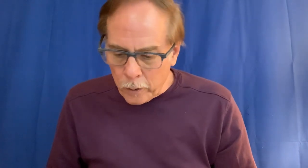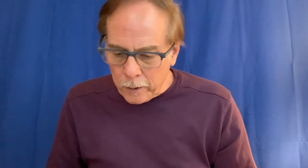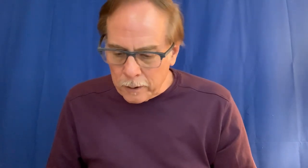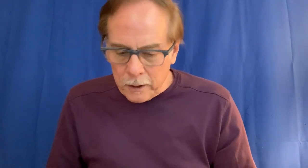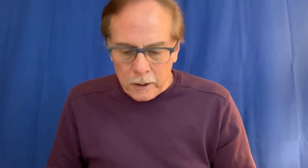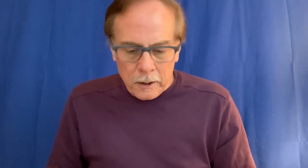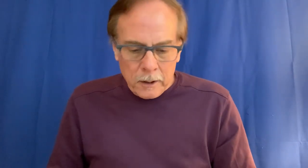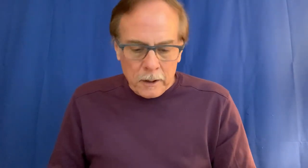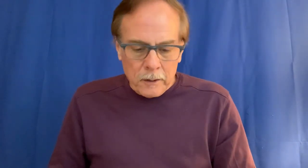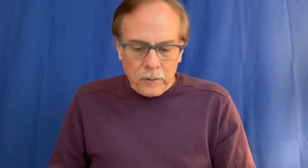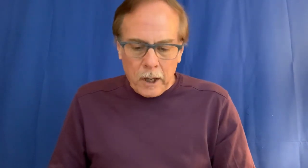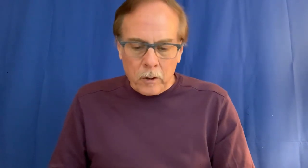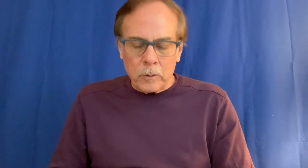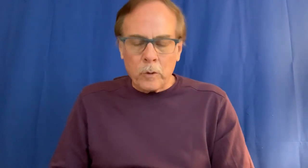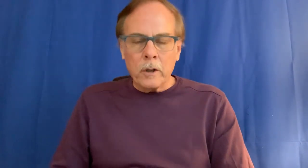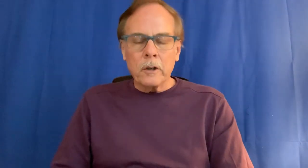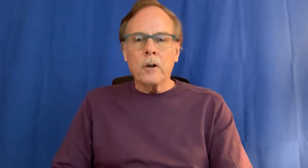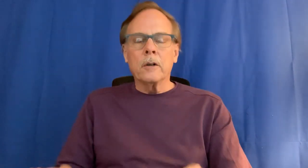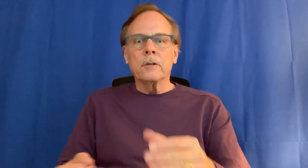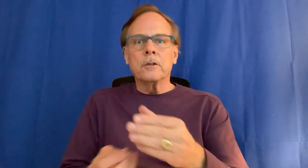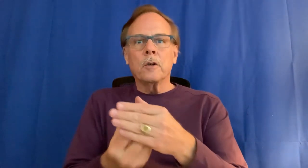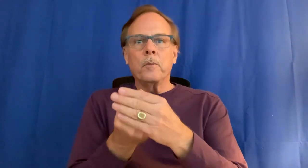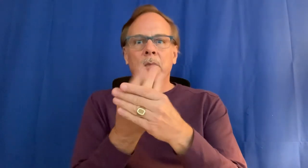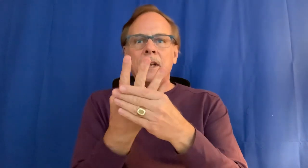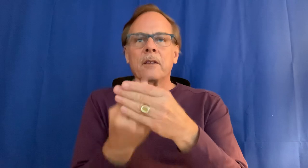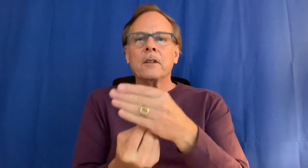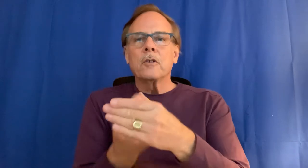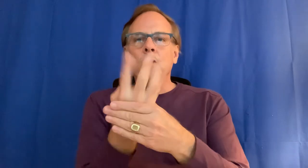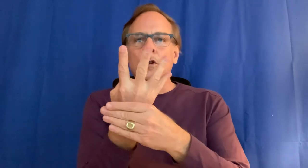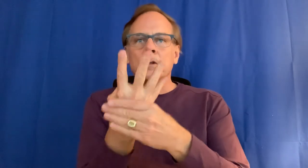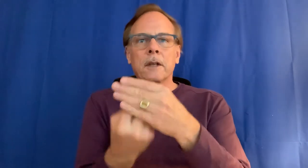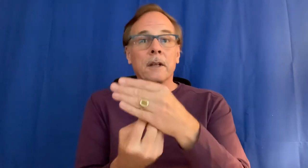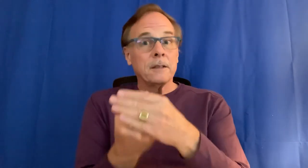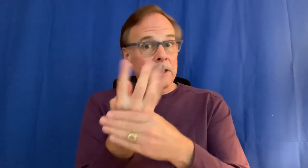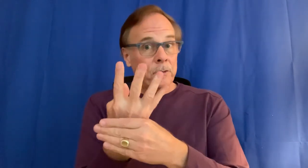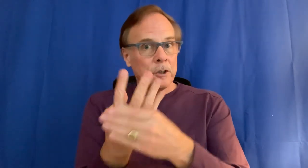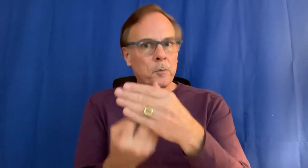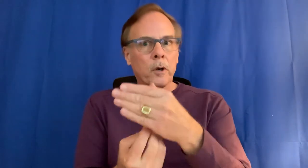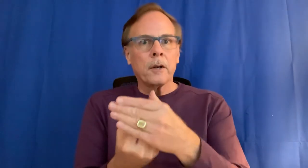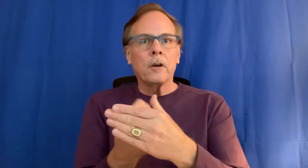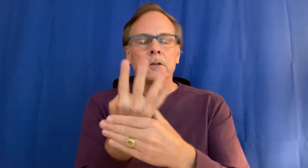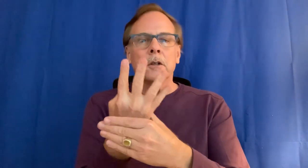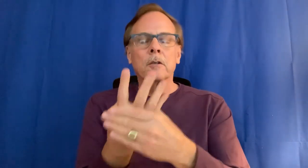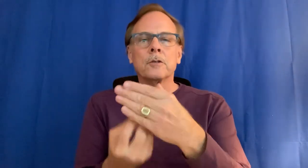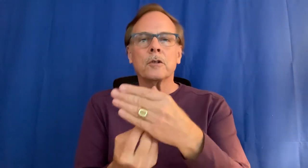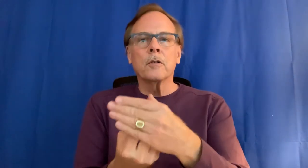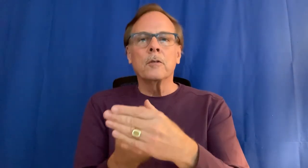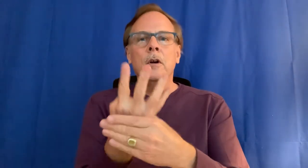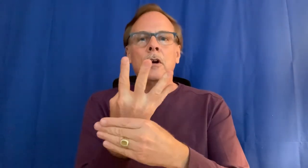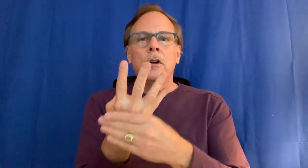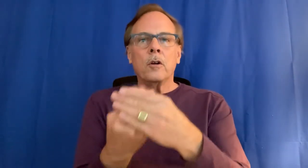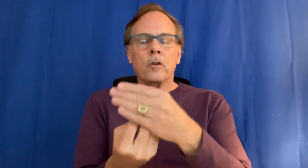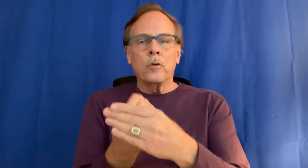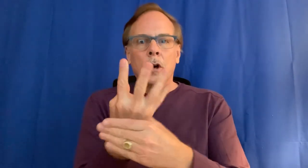Watering the flowers, watering the gardens. So anything that grows, like that's a sign for spring also. So